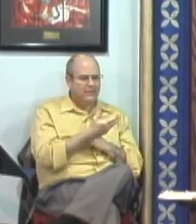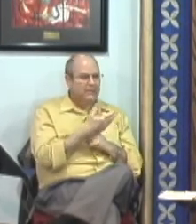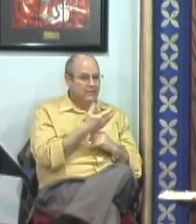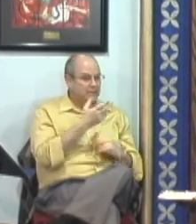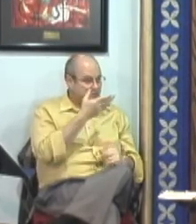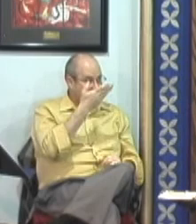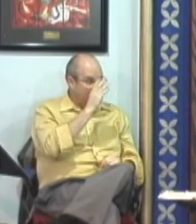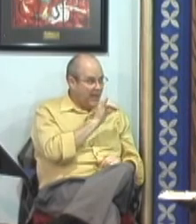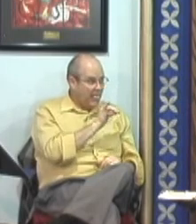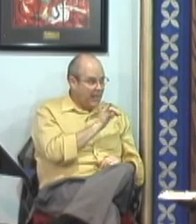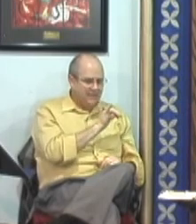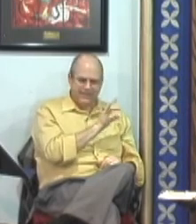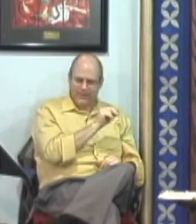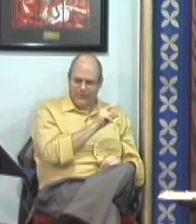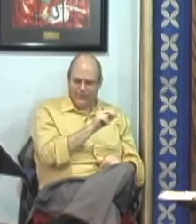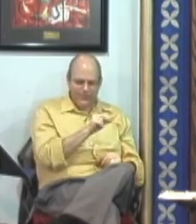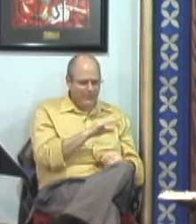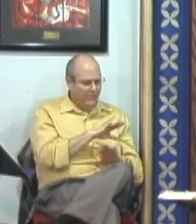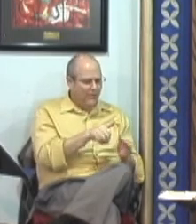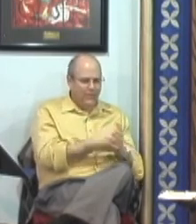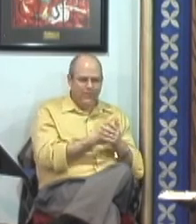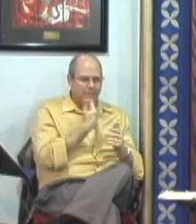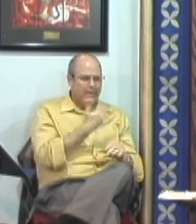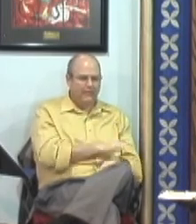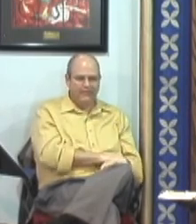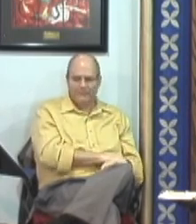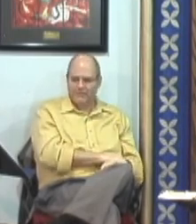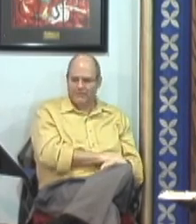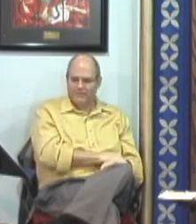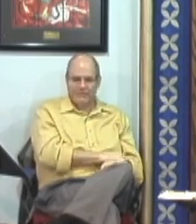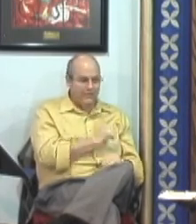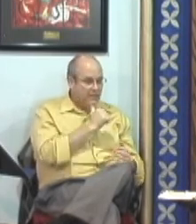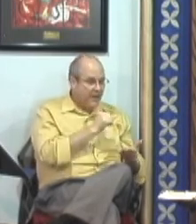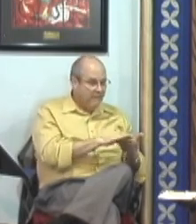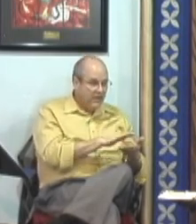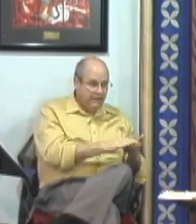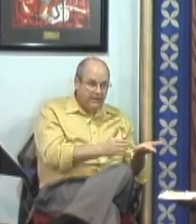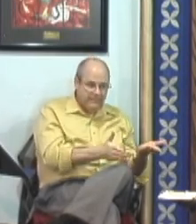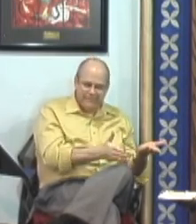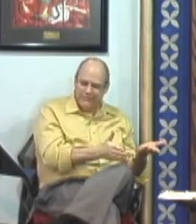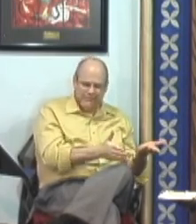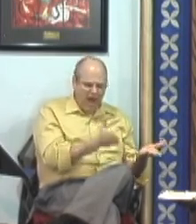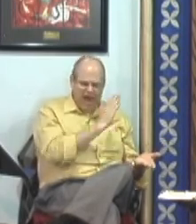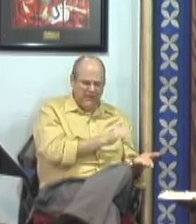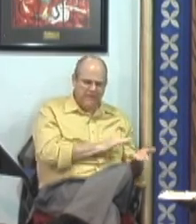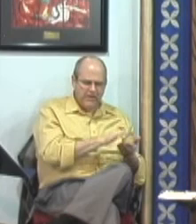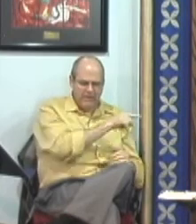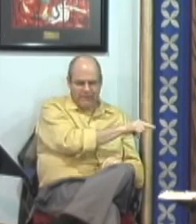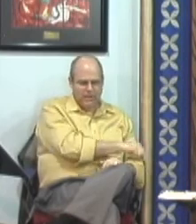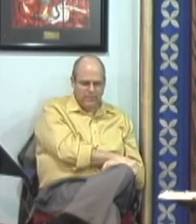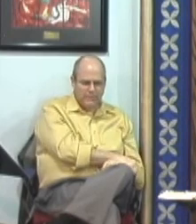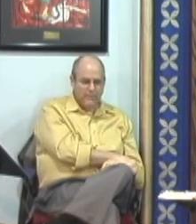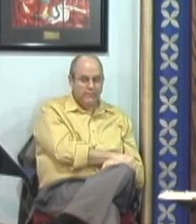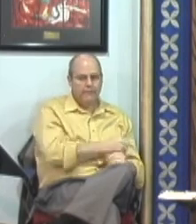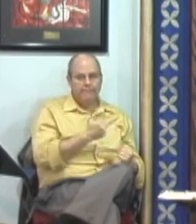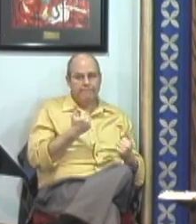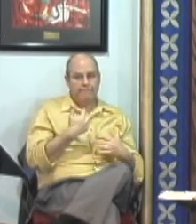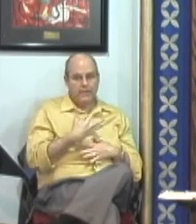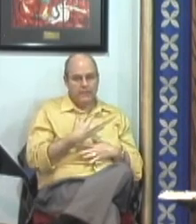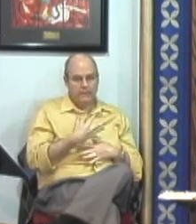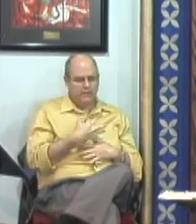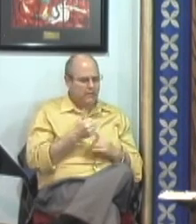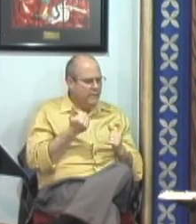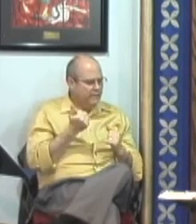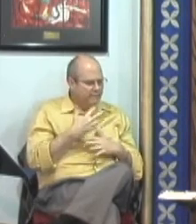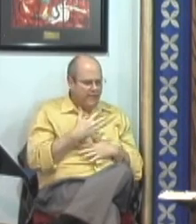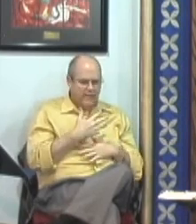godly? All of those are ungodly things. Unforgiveness. I'll never forgive that person for what they did to me. Fear.